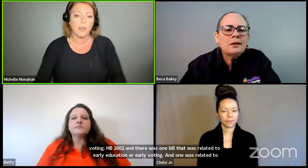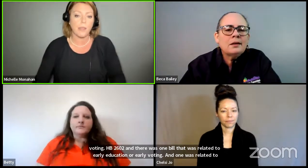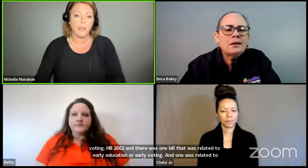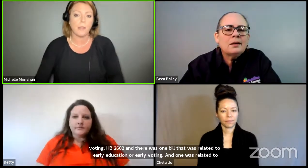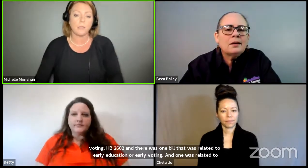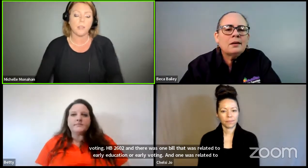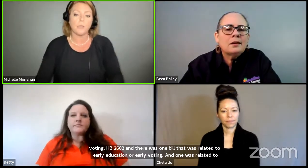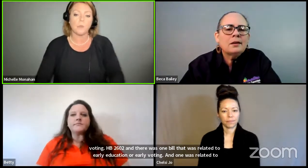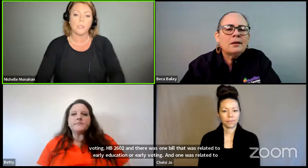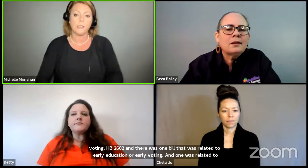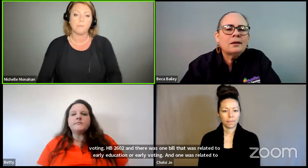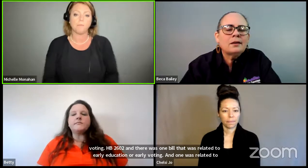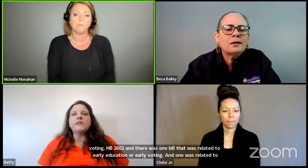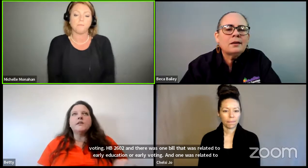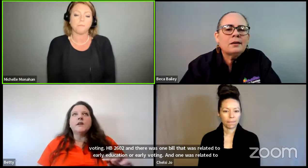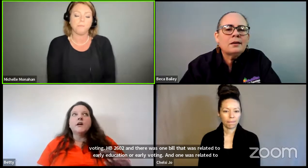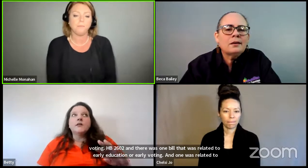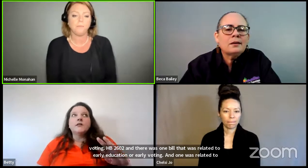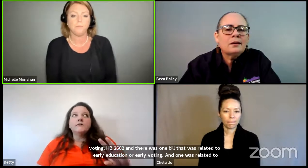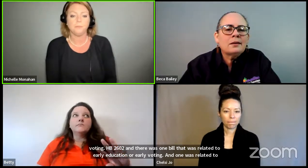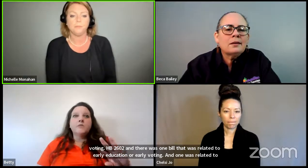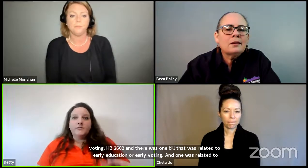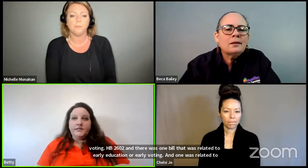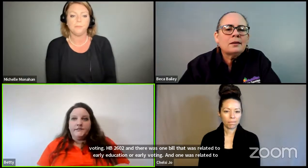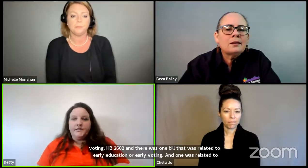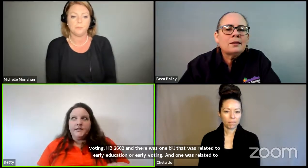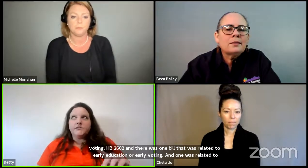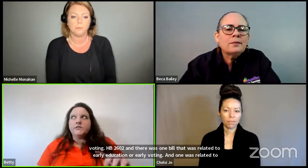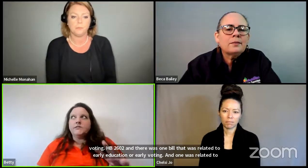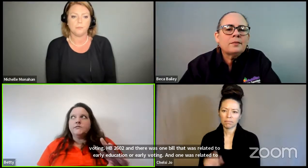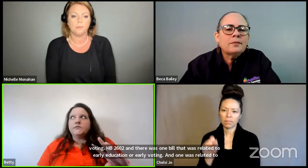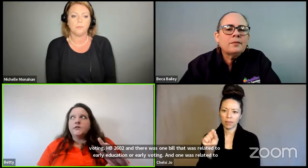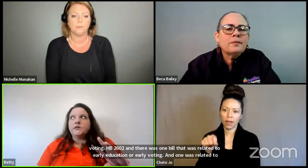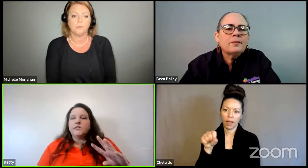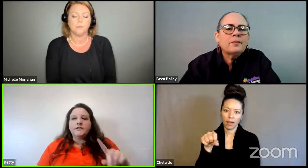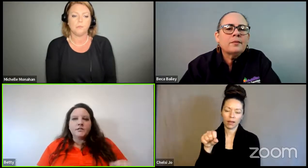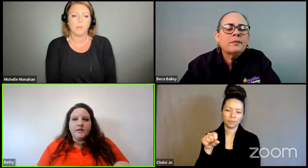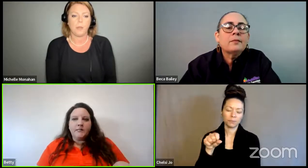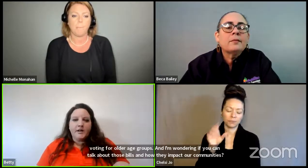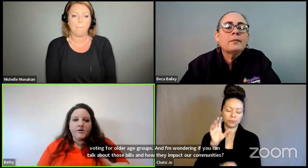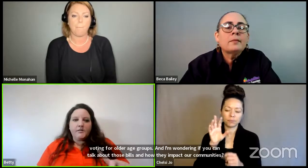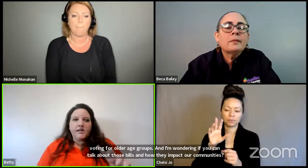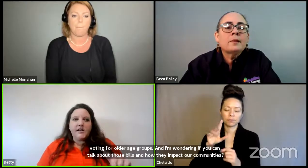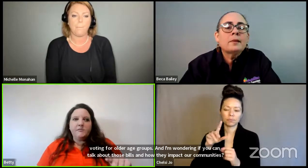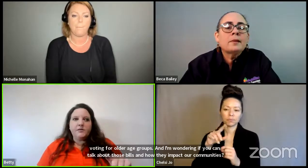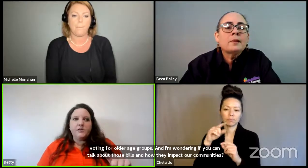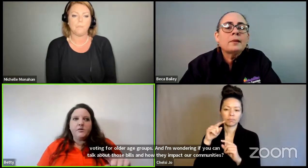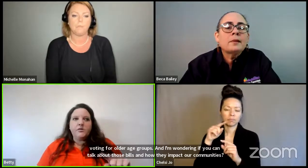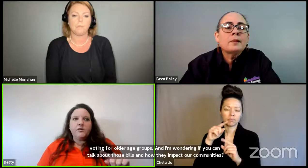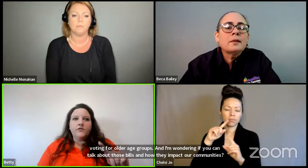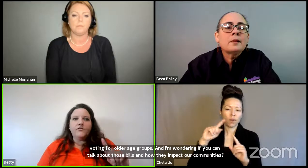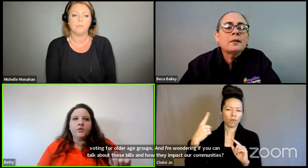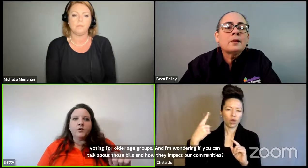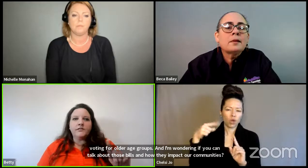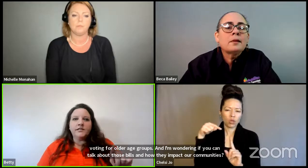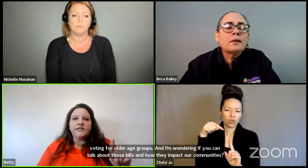bills and how they impact our communities. Most definitely. So let's talk about Senate